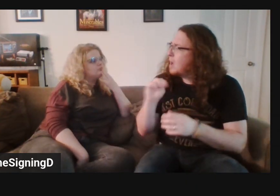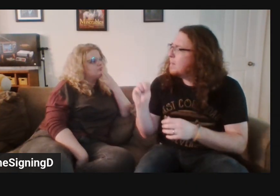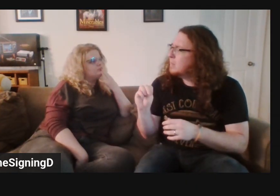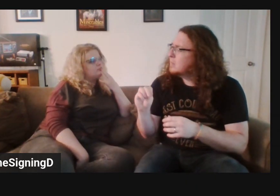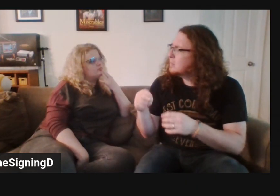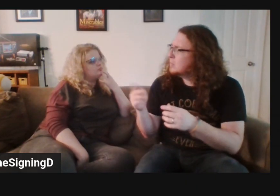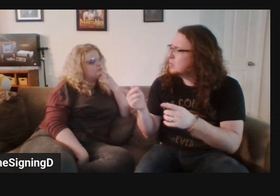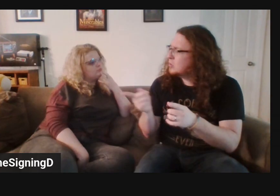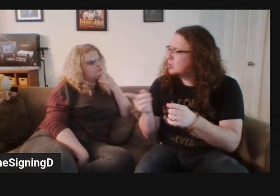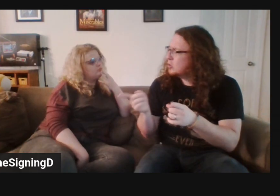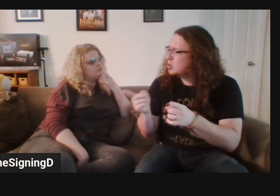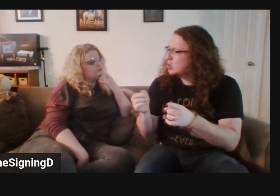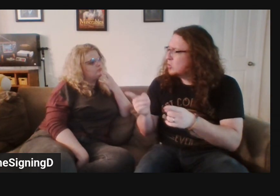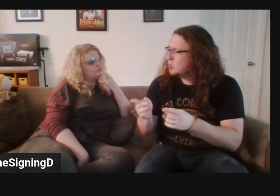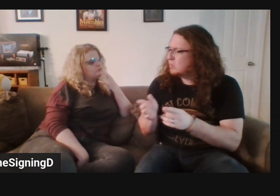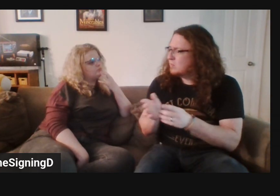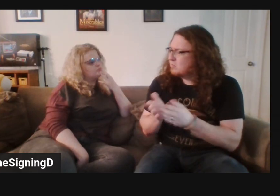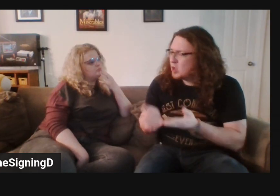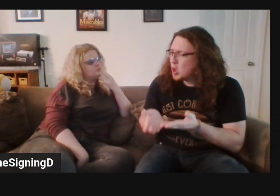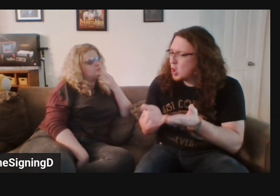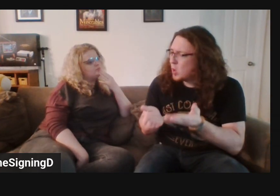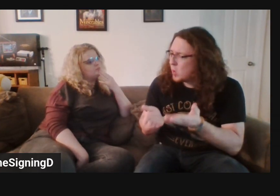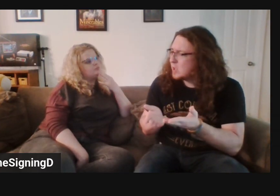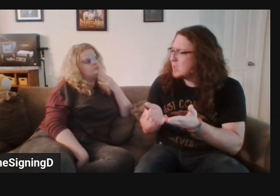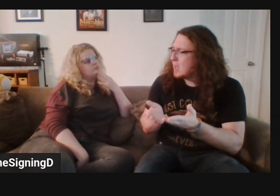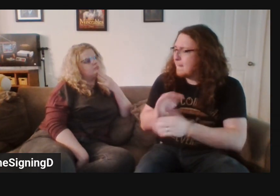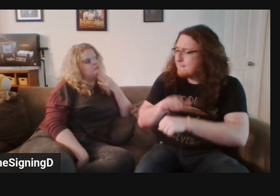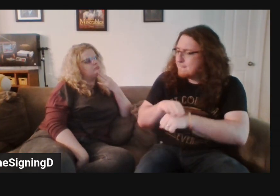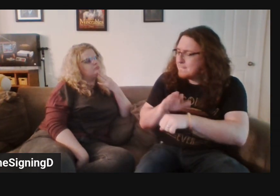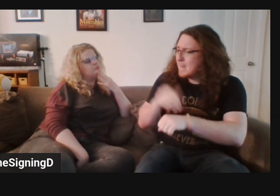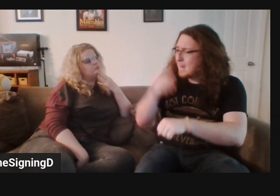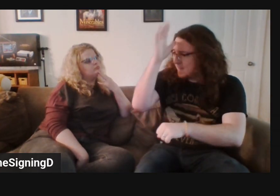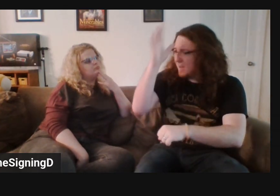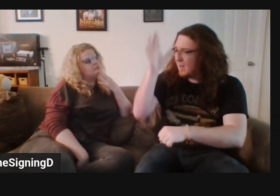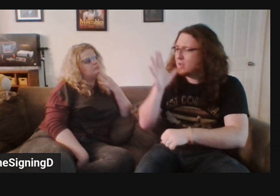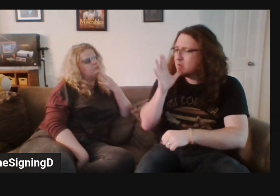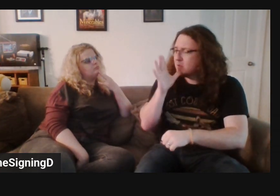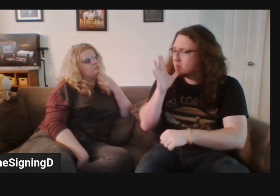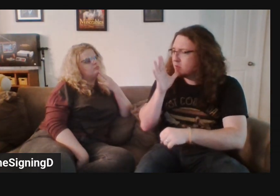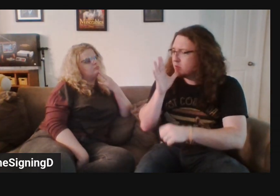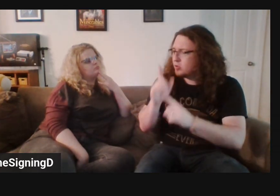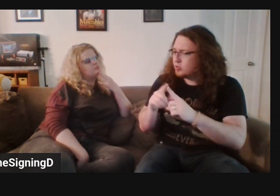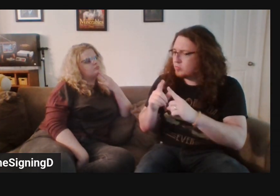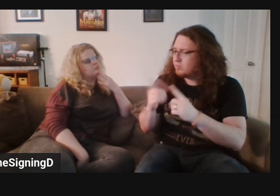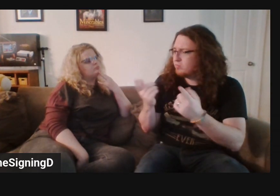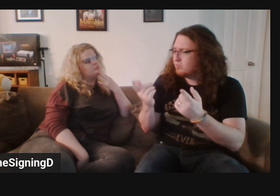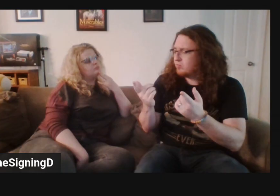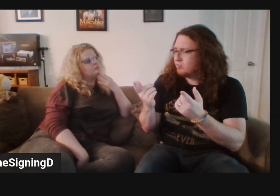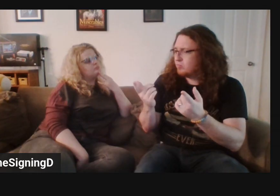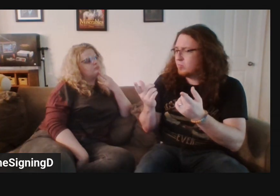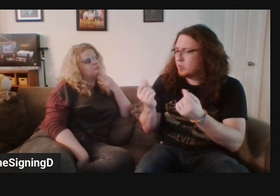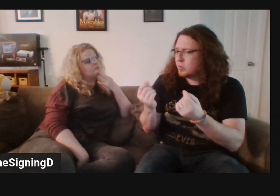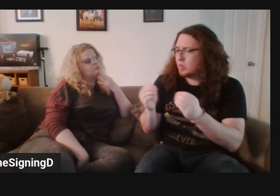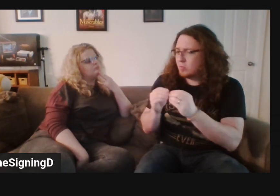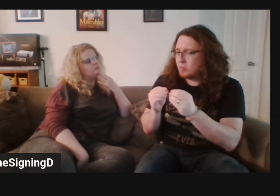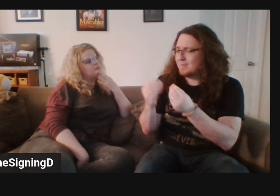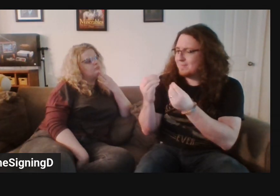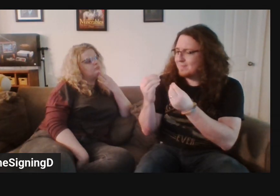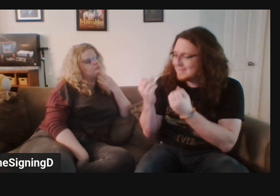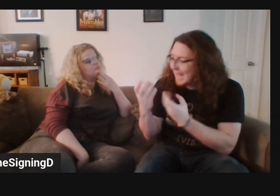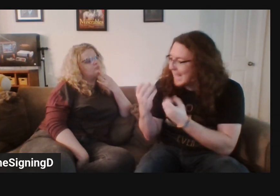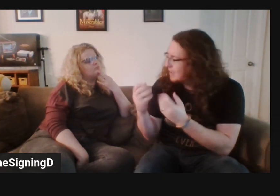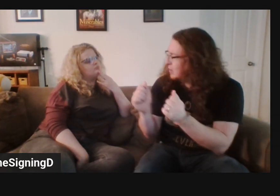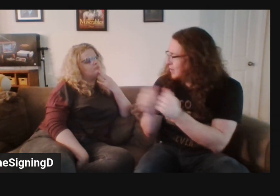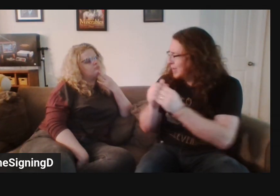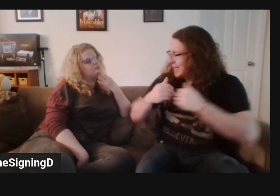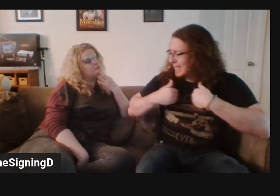do you encourage pet parents to do more sign with their